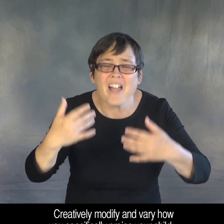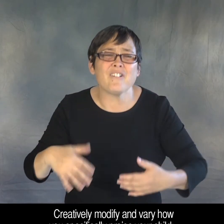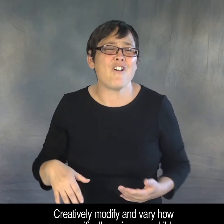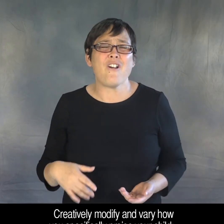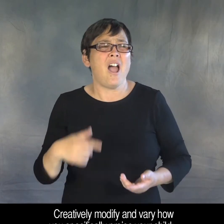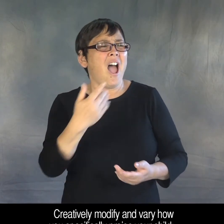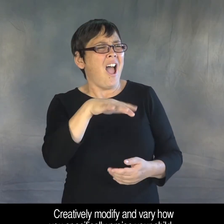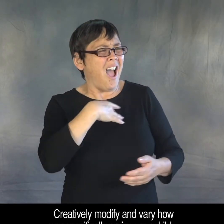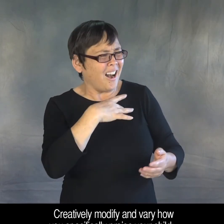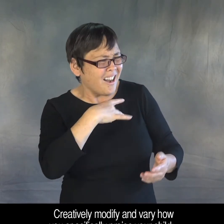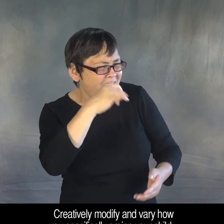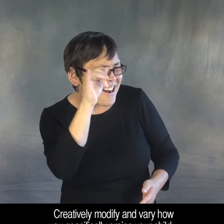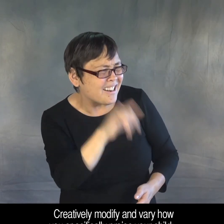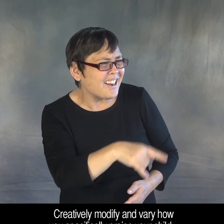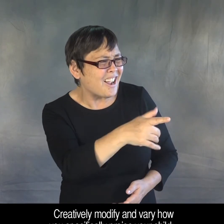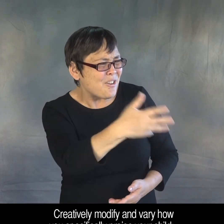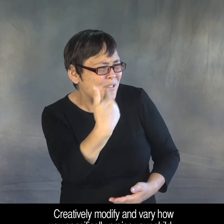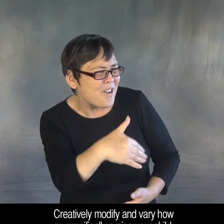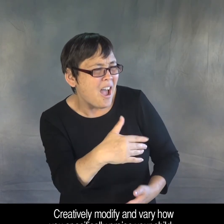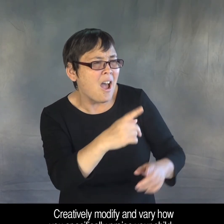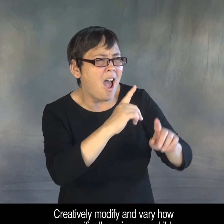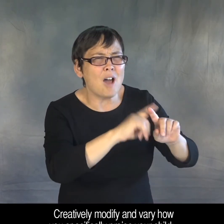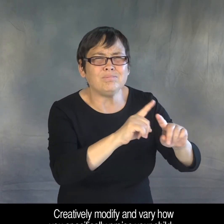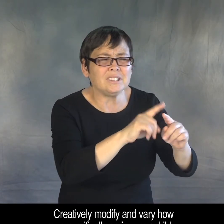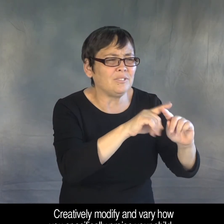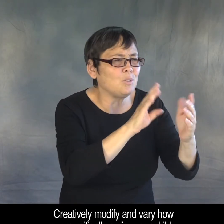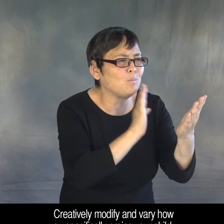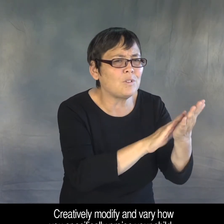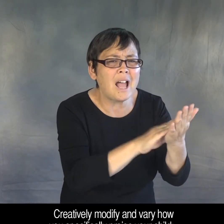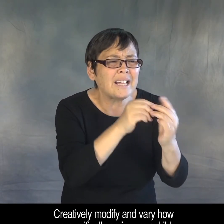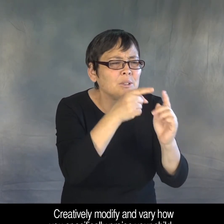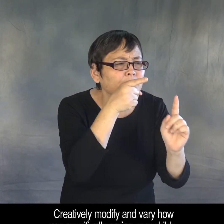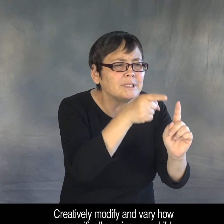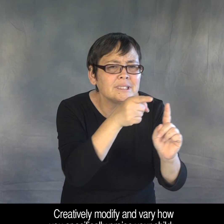Creatively modify and vary how you specifically praise your child.